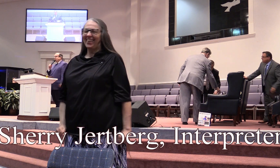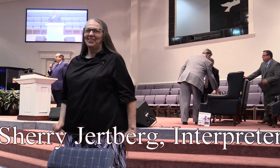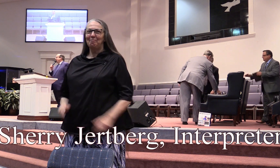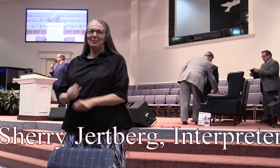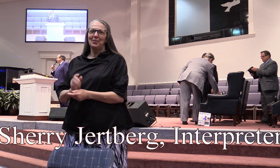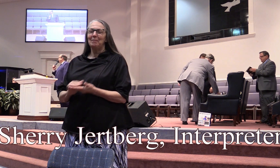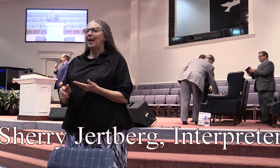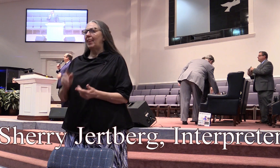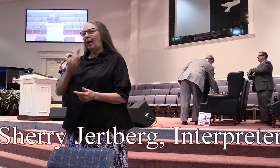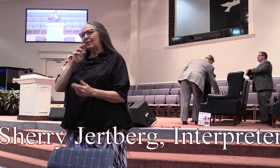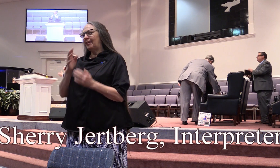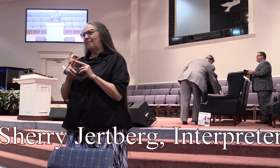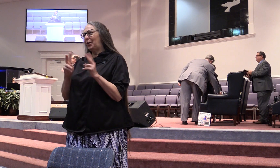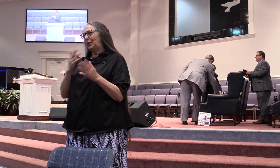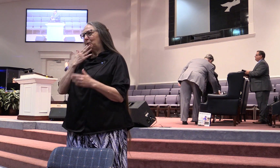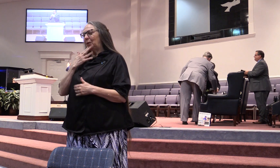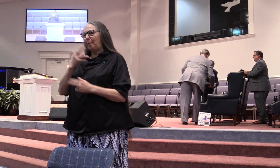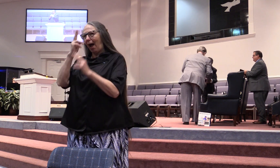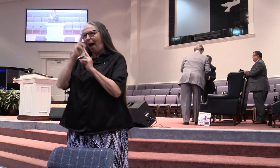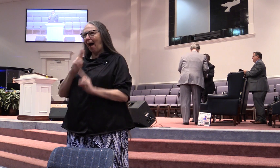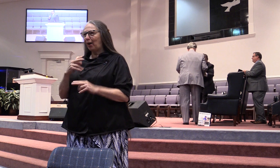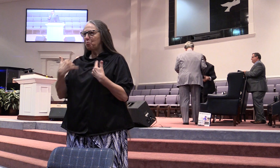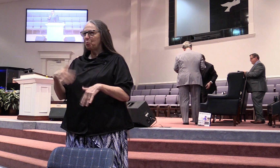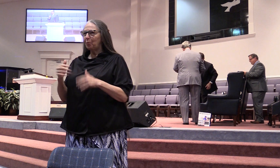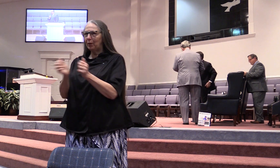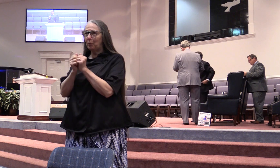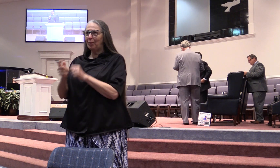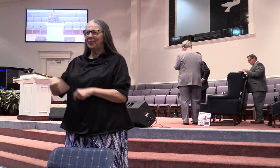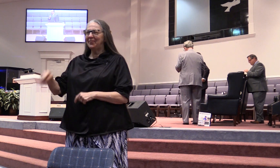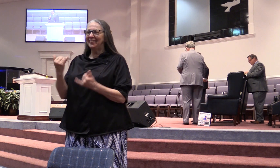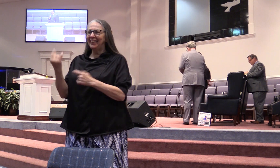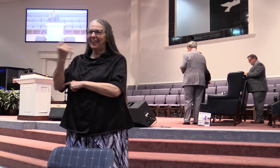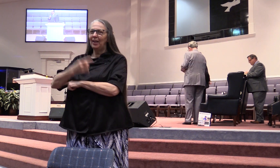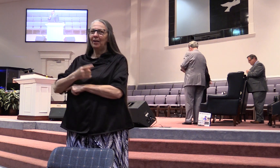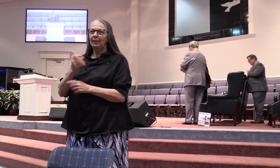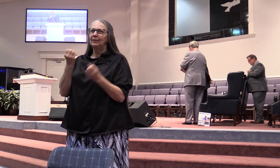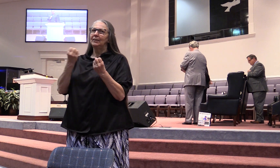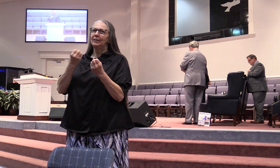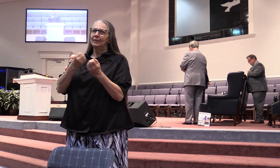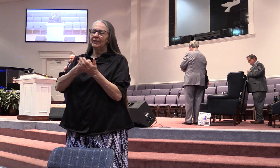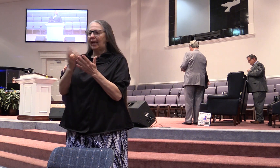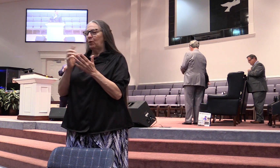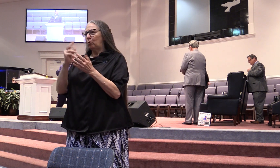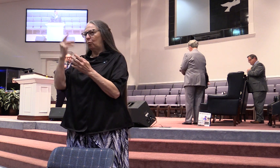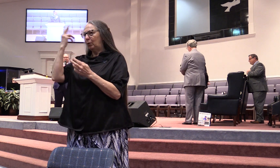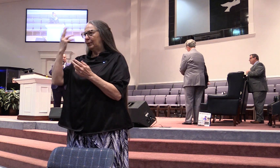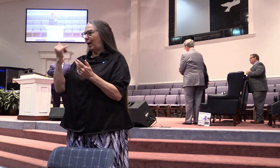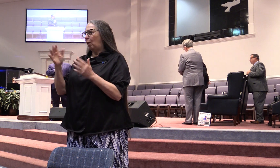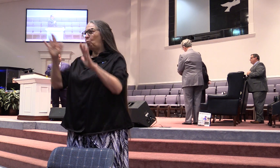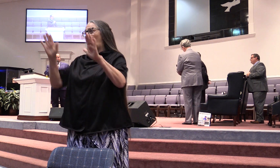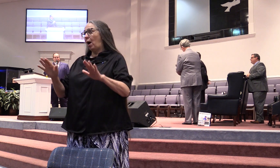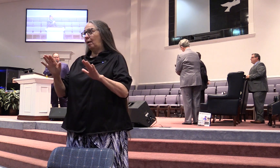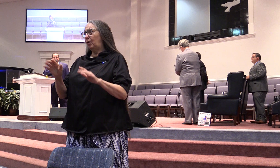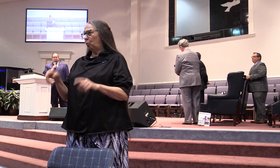That is very kind. I am so honored to be with you today for any number of reasons. First of all, you're just a